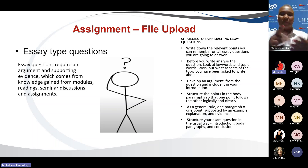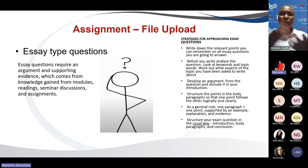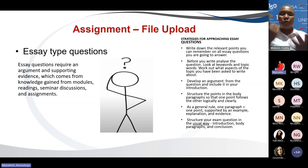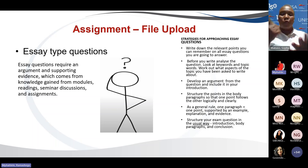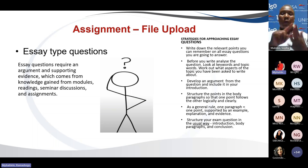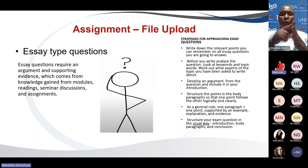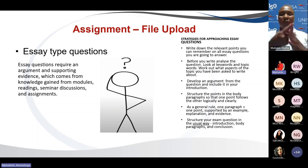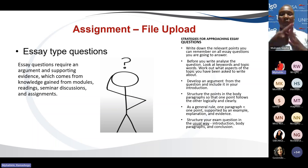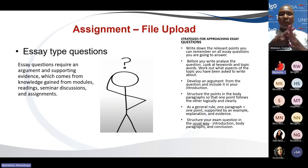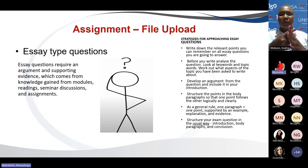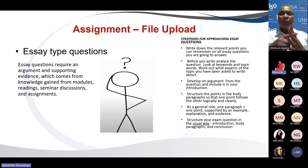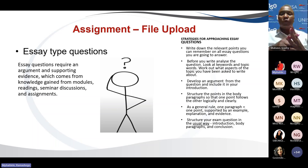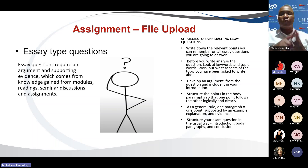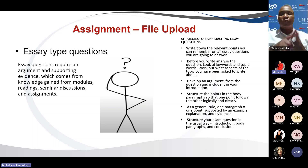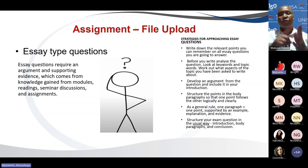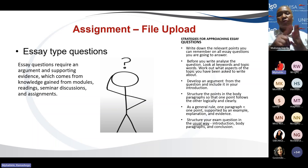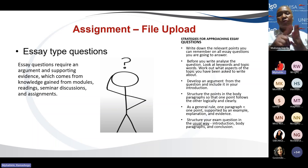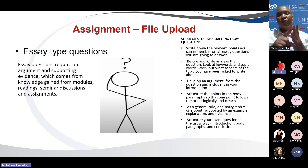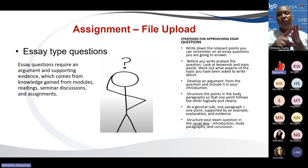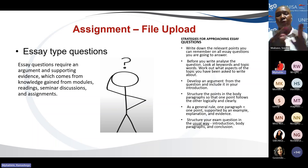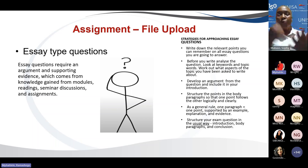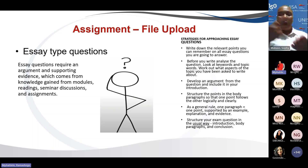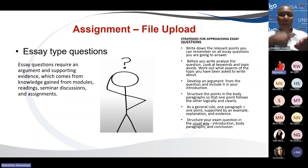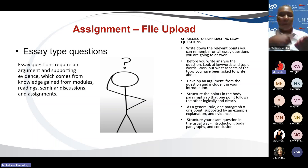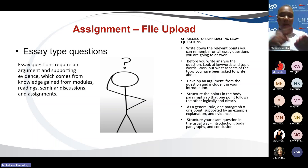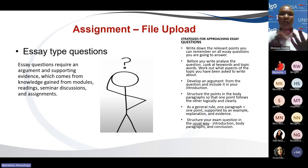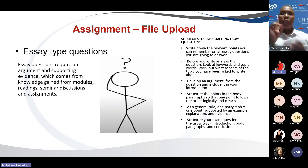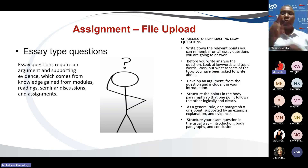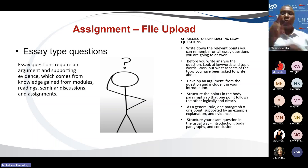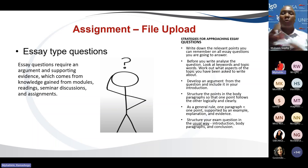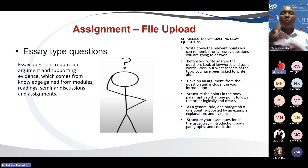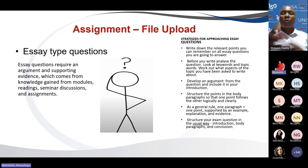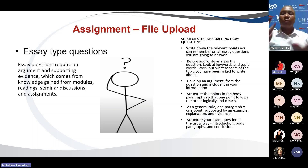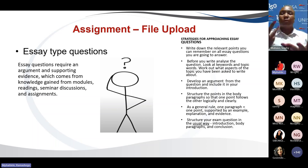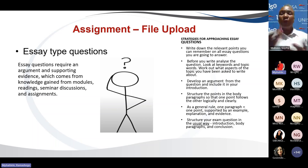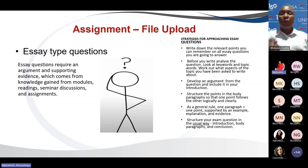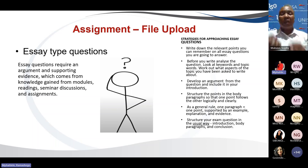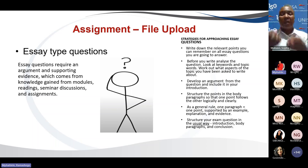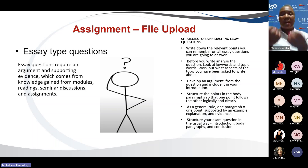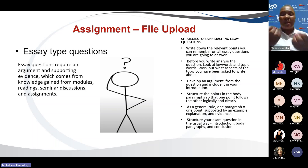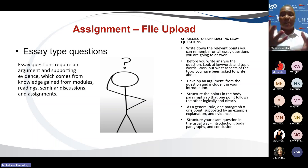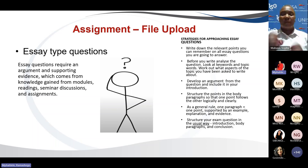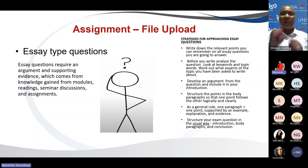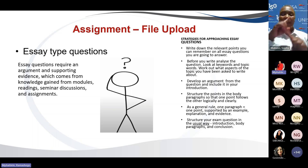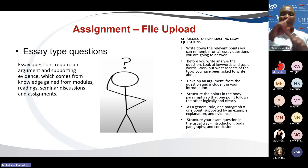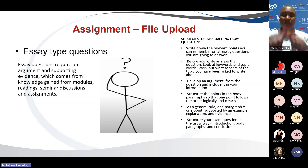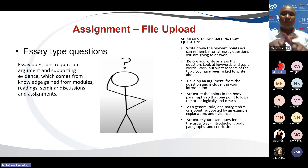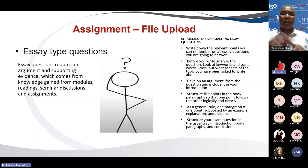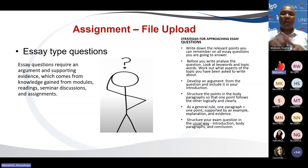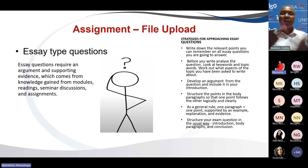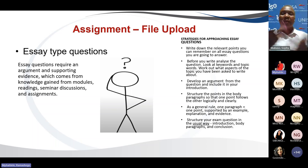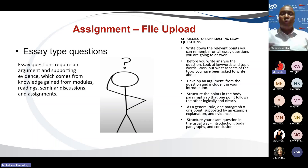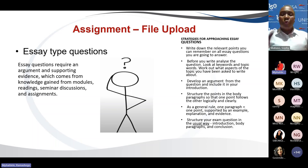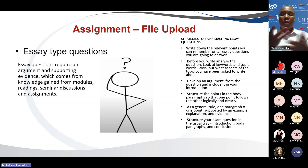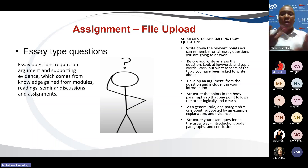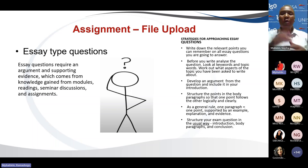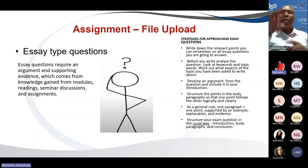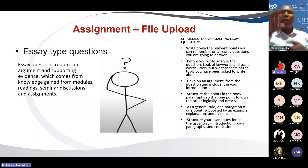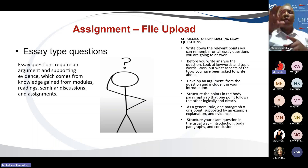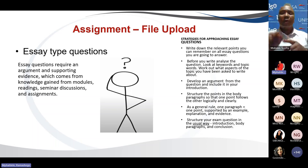1 point to 1 mark. And again, when you give an example, that is where you're going to